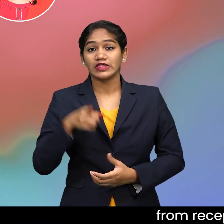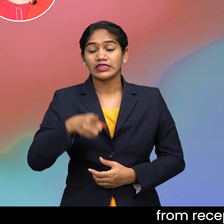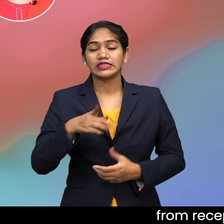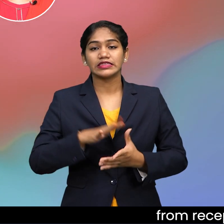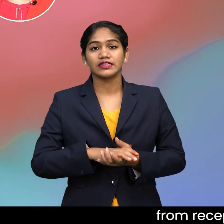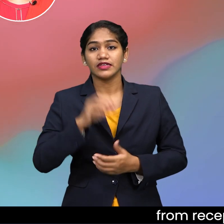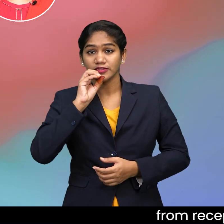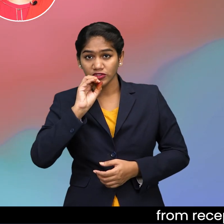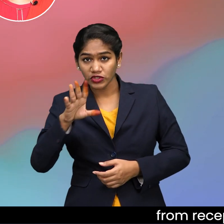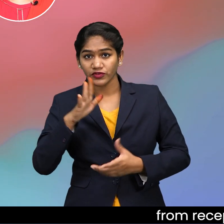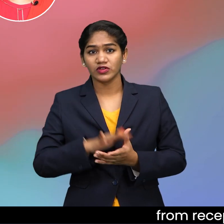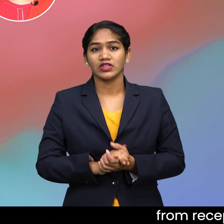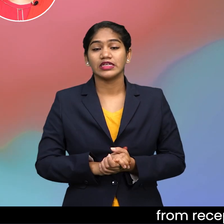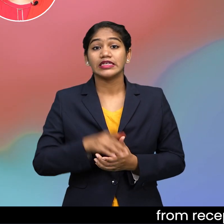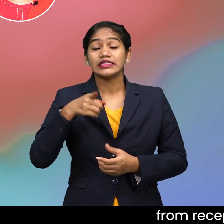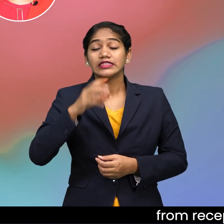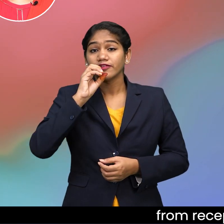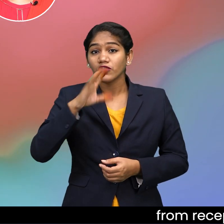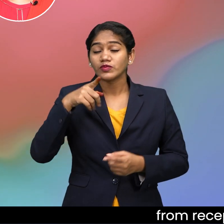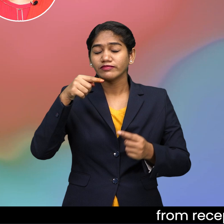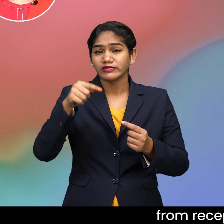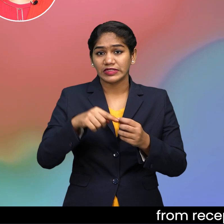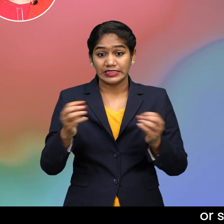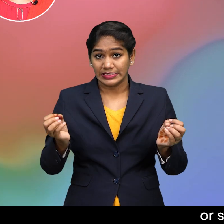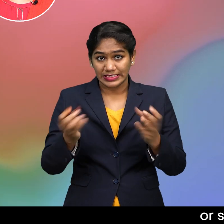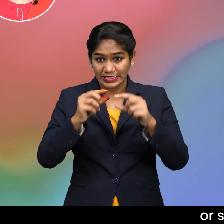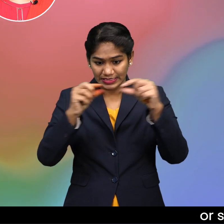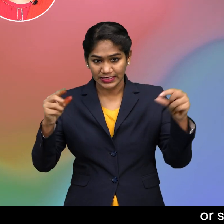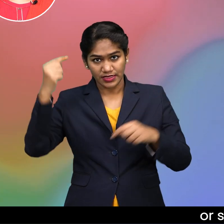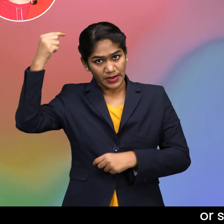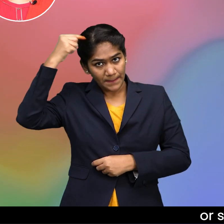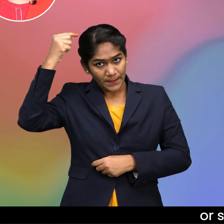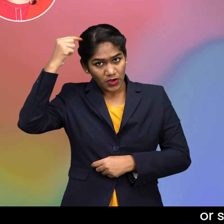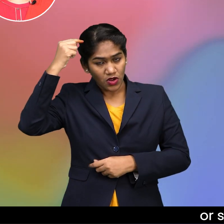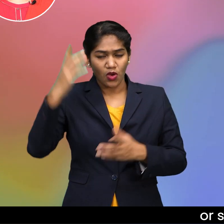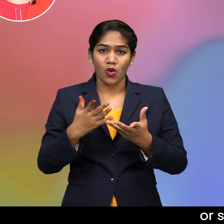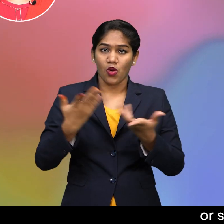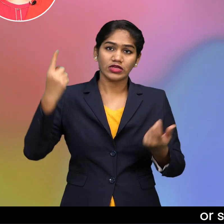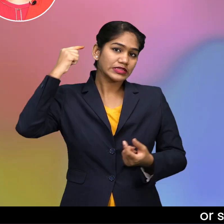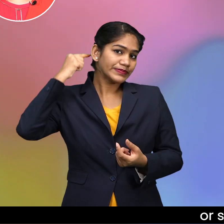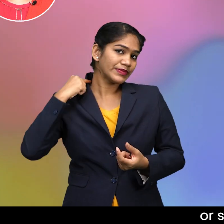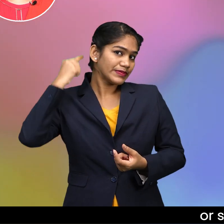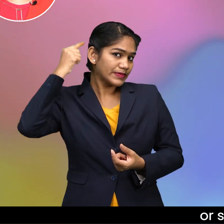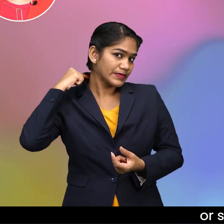impulses from receptors to the brain or spinal cord.